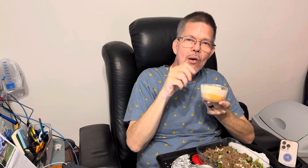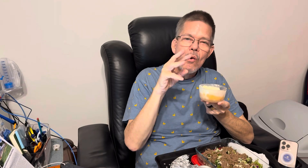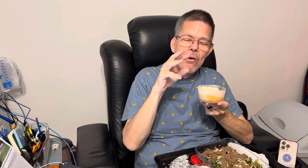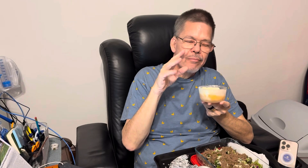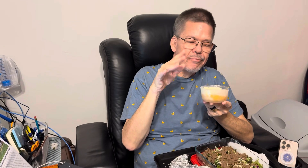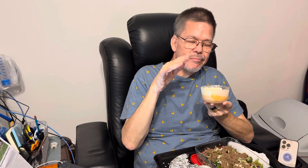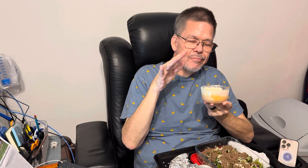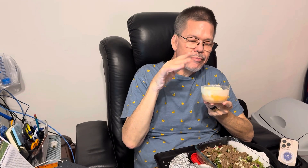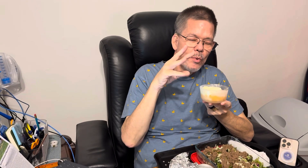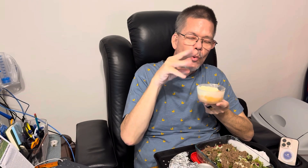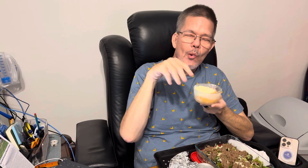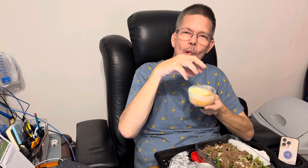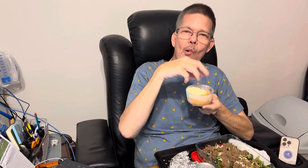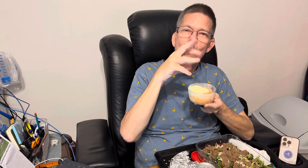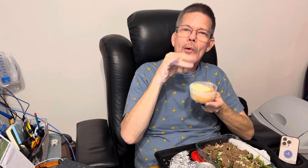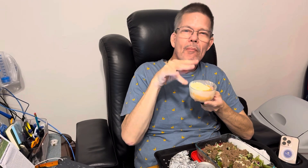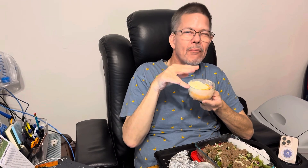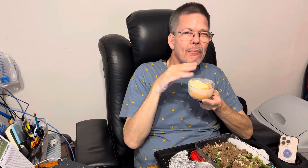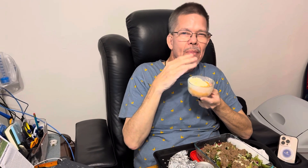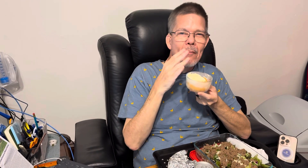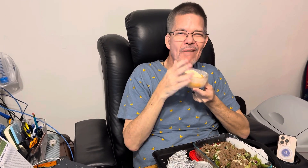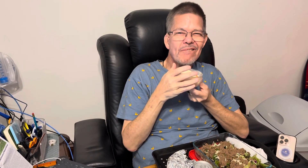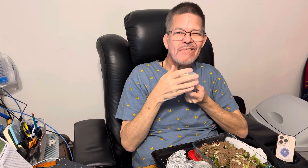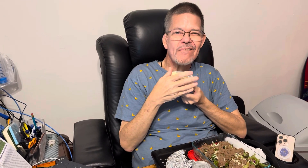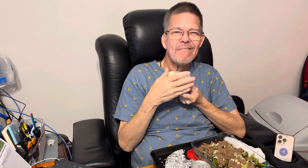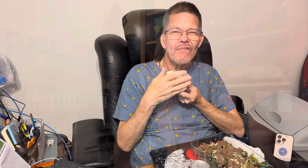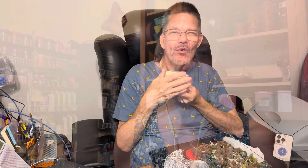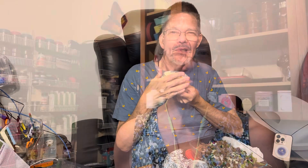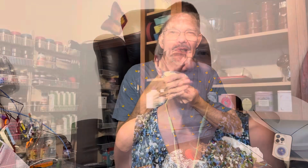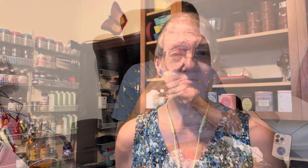Gelatine with whipped cream, my favorite.